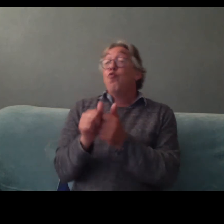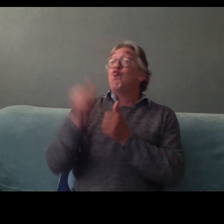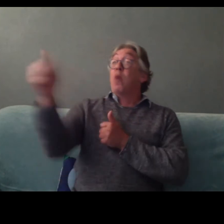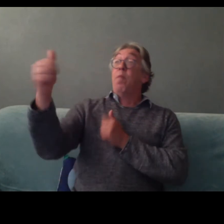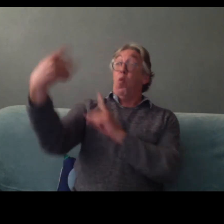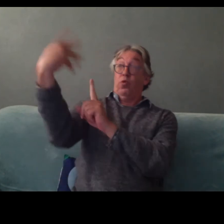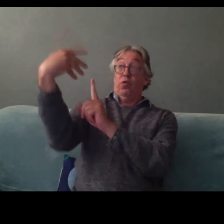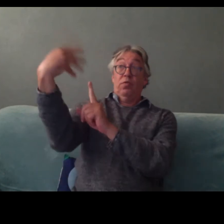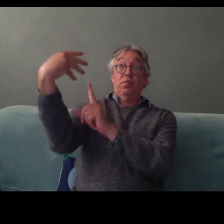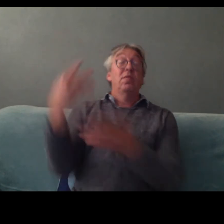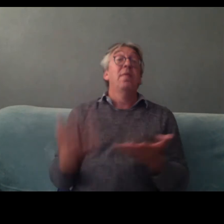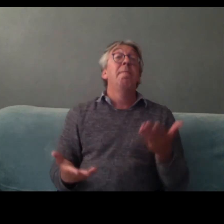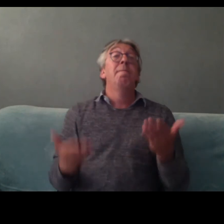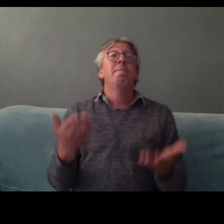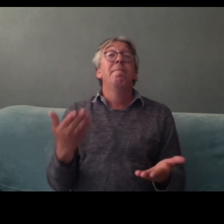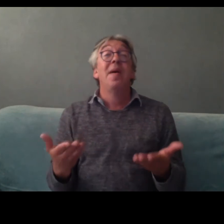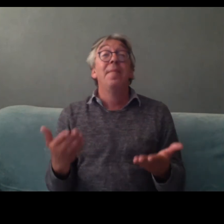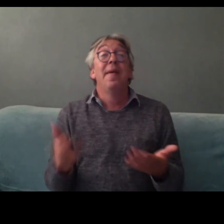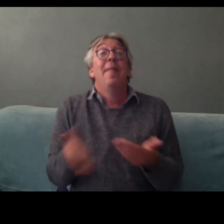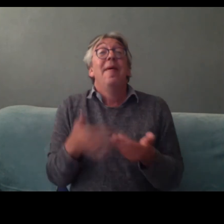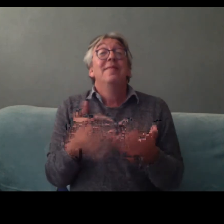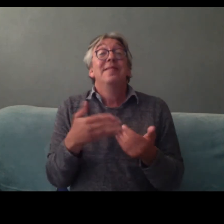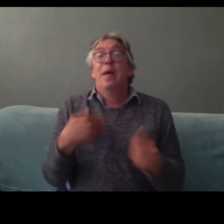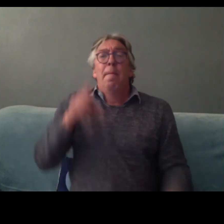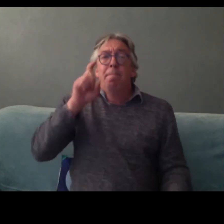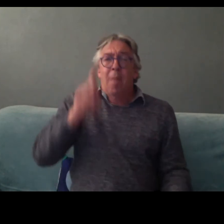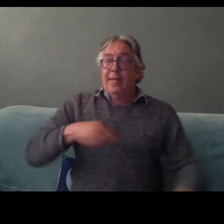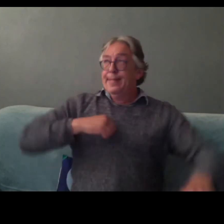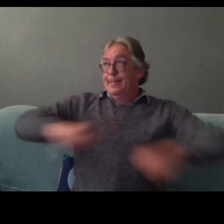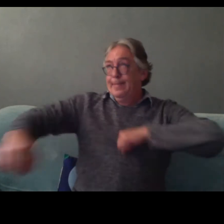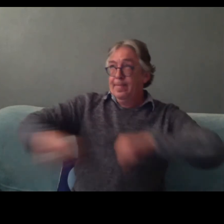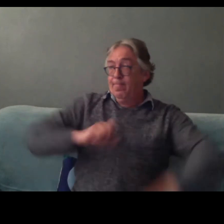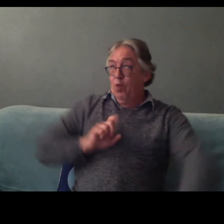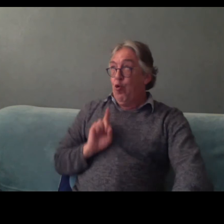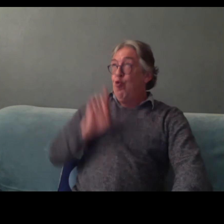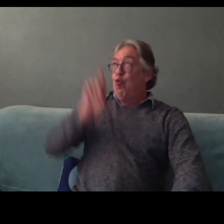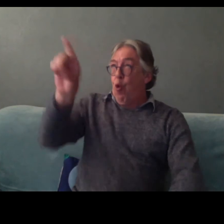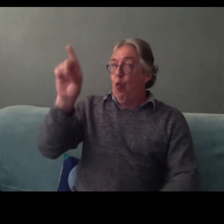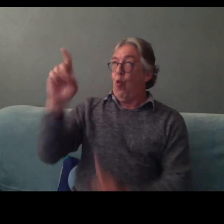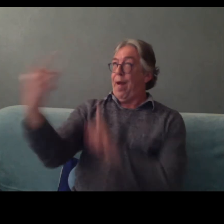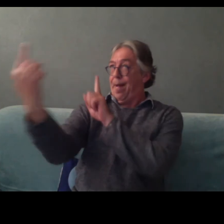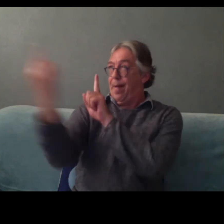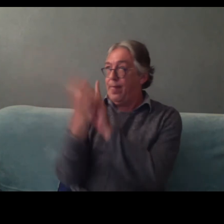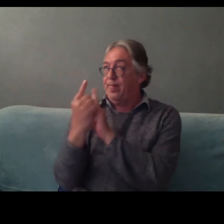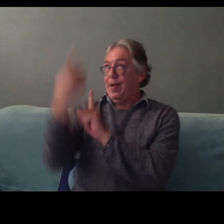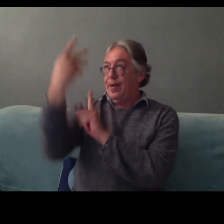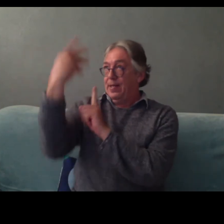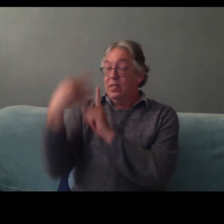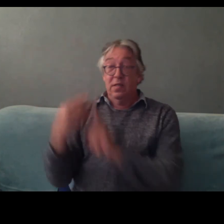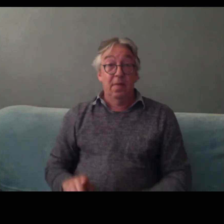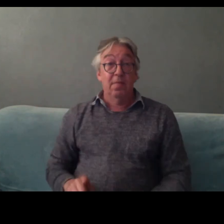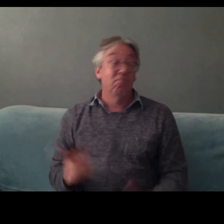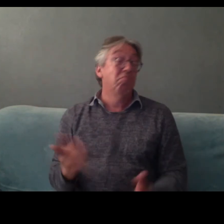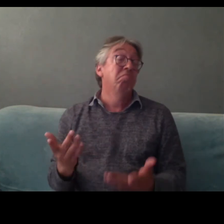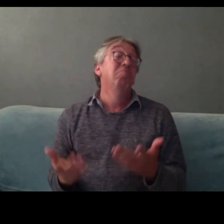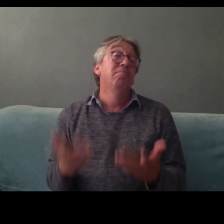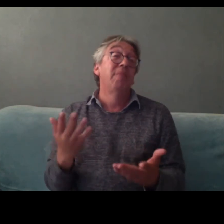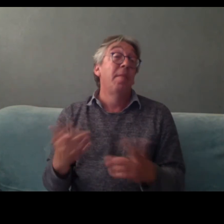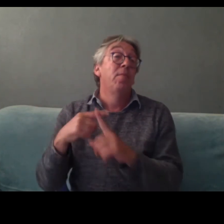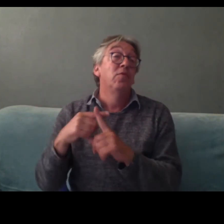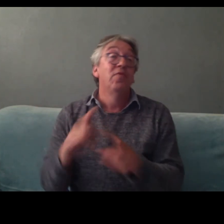wait somewhere in a queue. But from other side, this only paper document work is